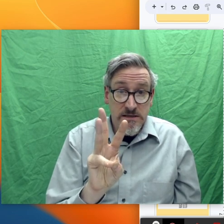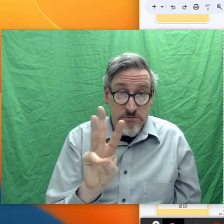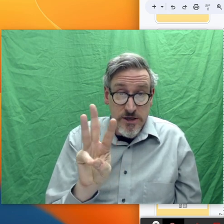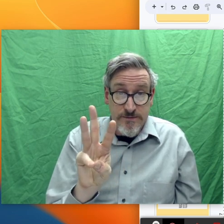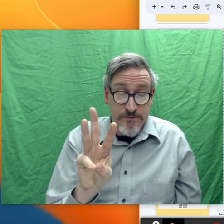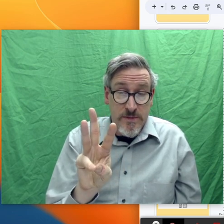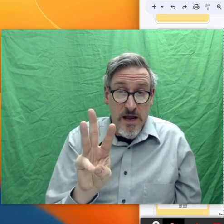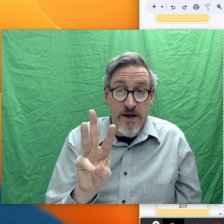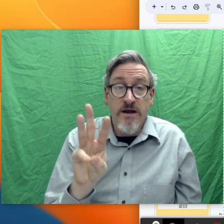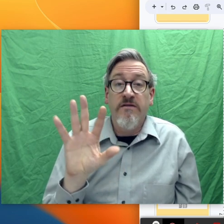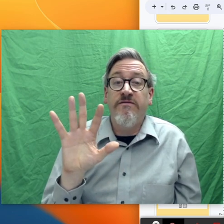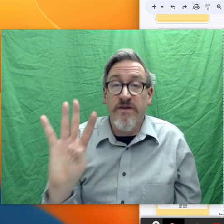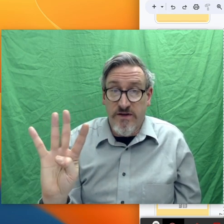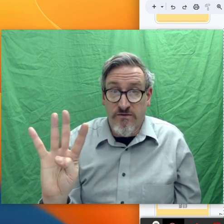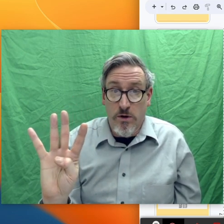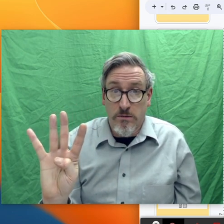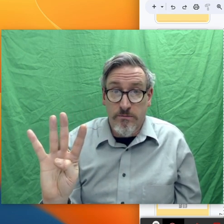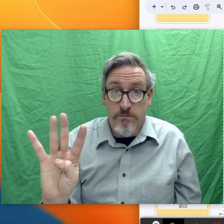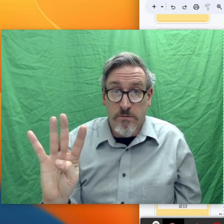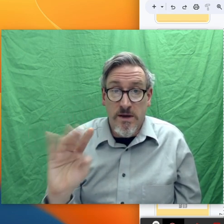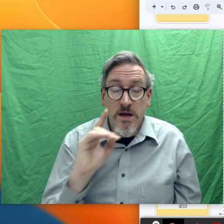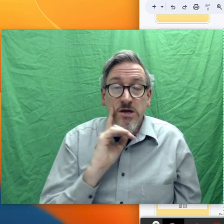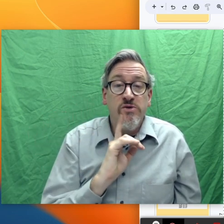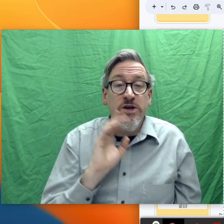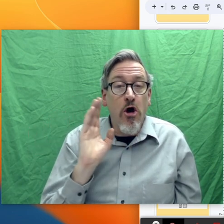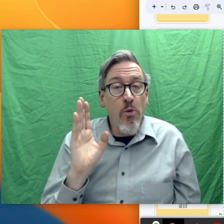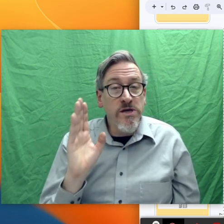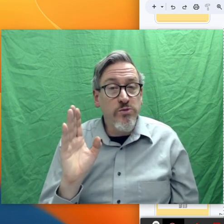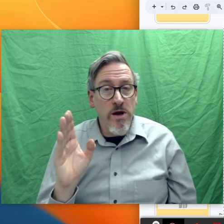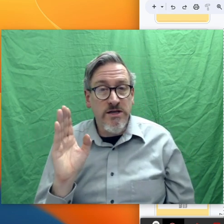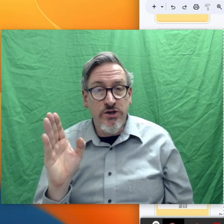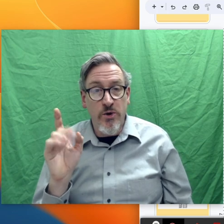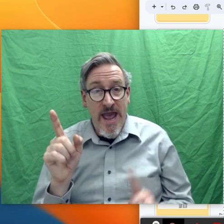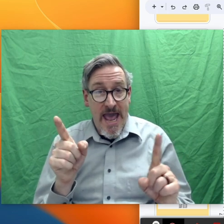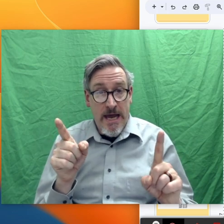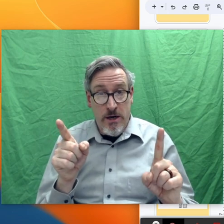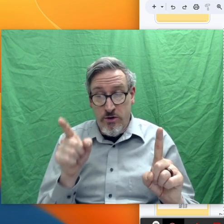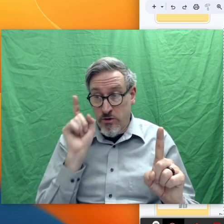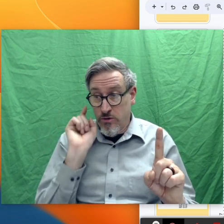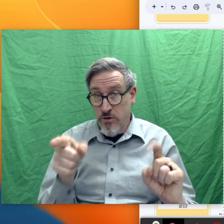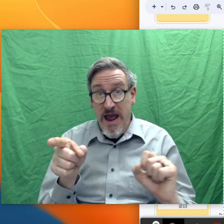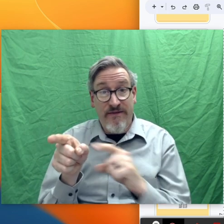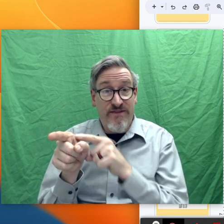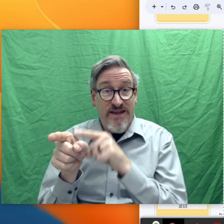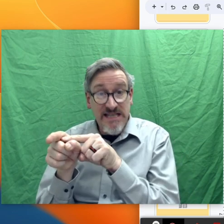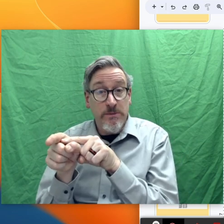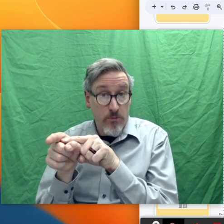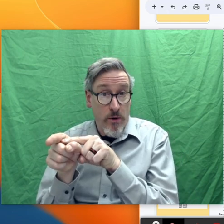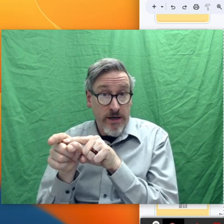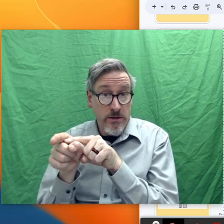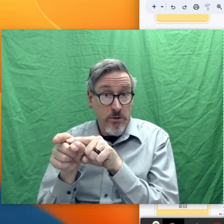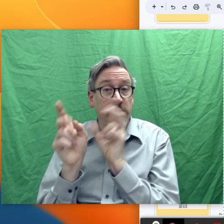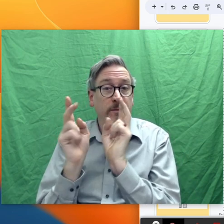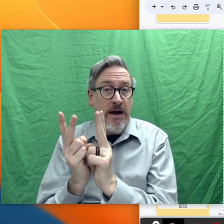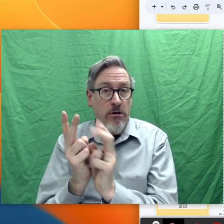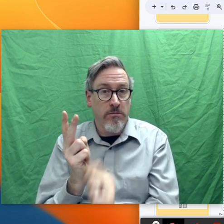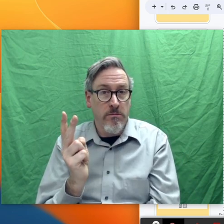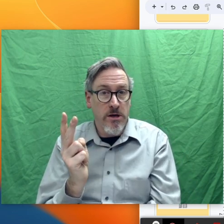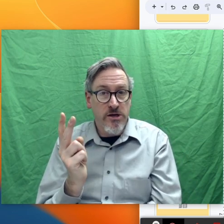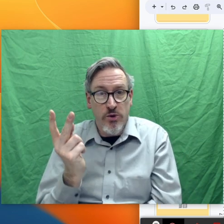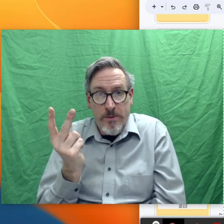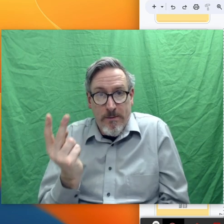6, right? And then 54. So we always want to end at the decimal point with a